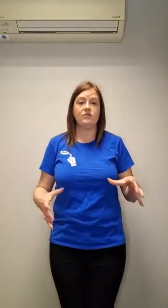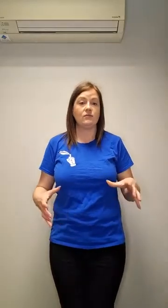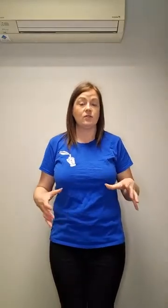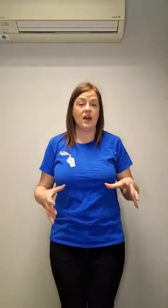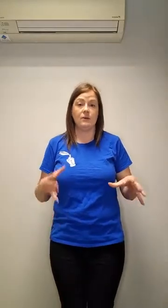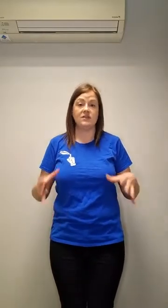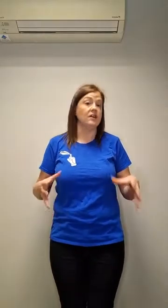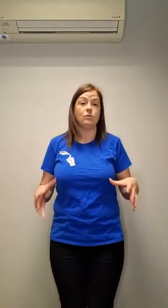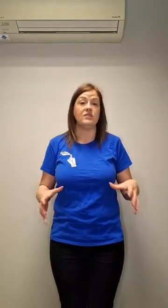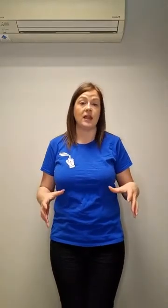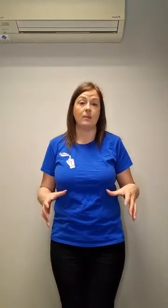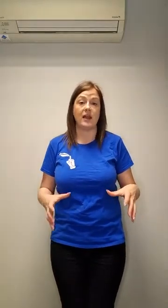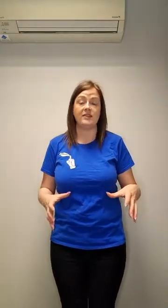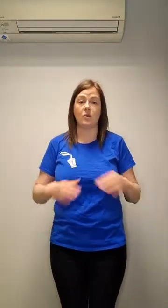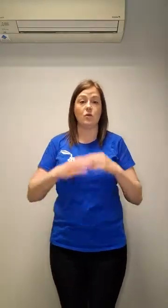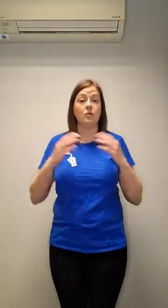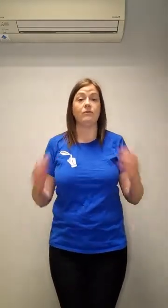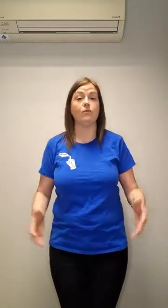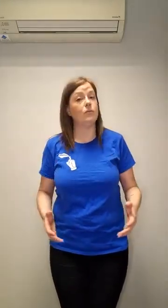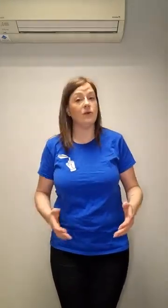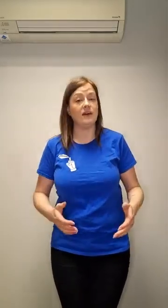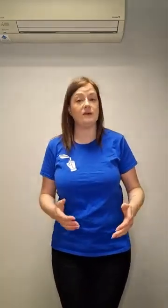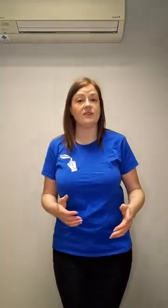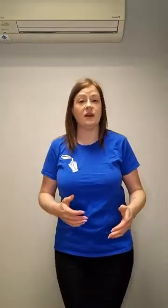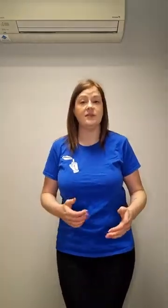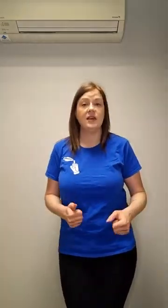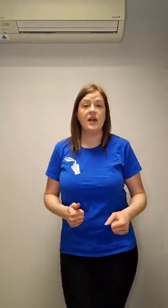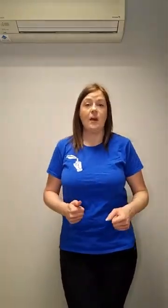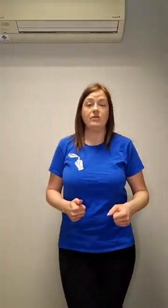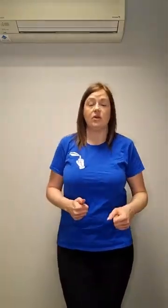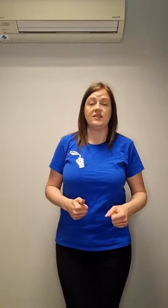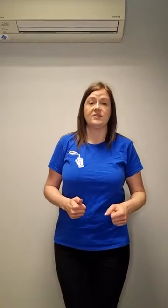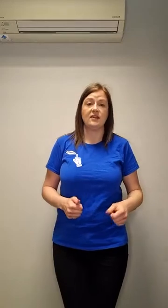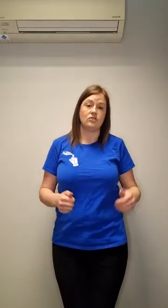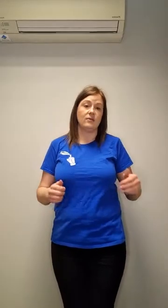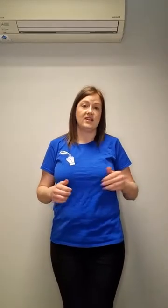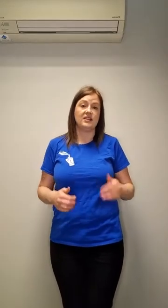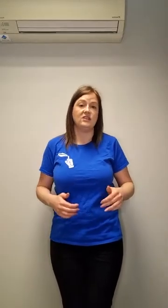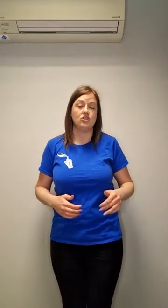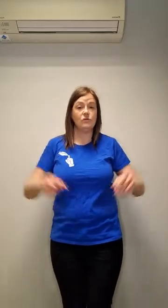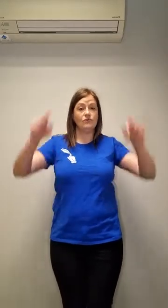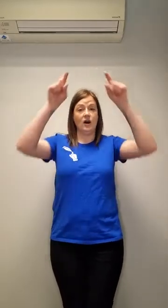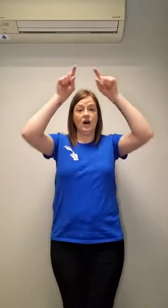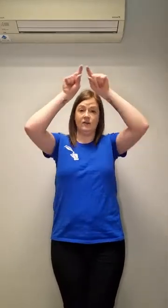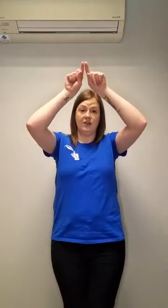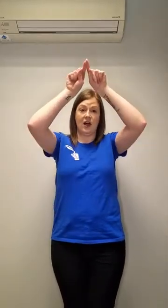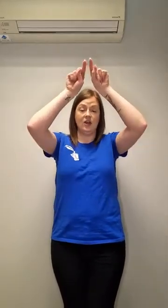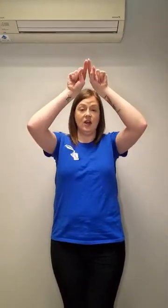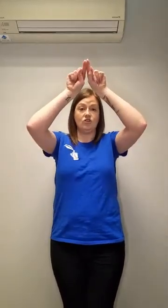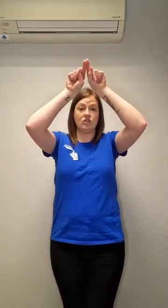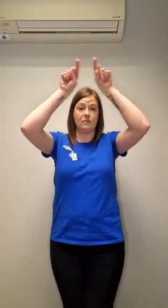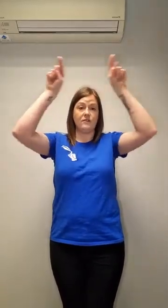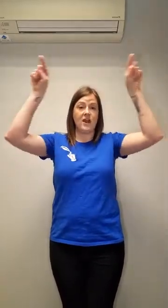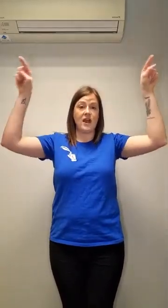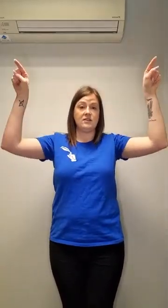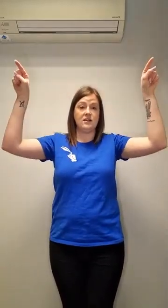of our signs will take place. It's where you'll perform all of our signs, and we try to say that don't extend it too far other than just above your head,